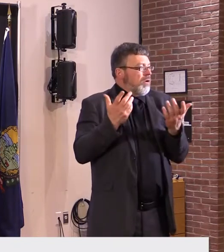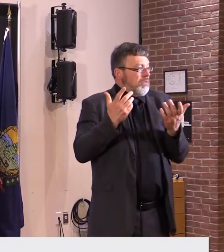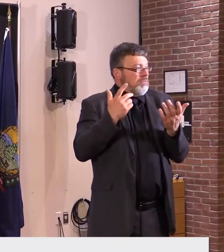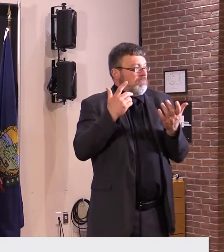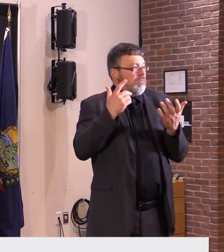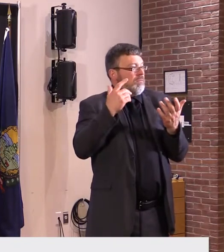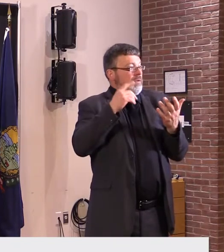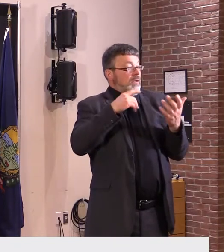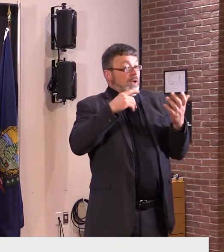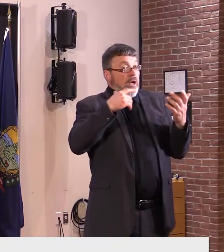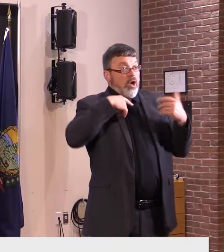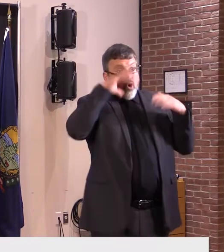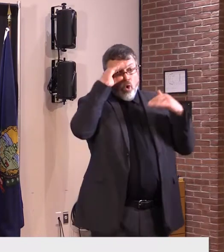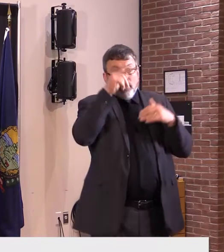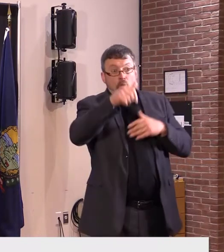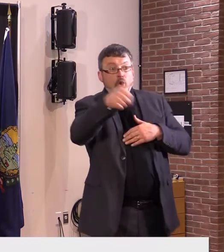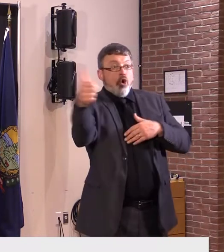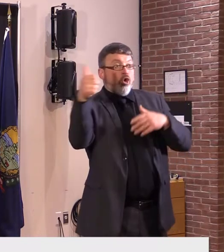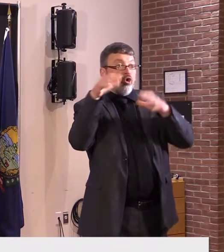accomplish.